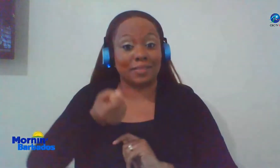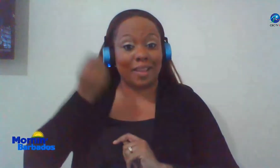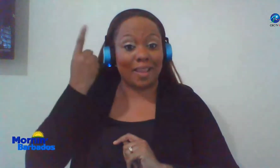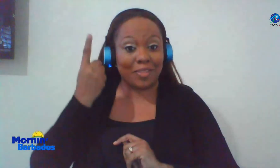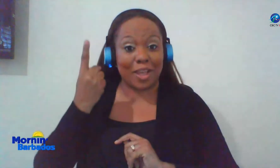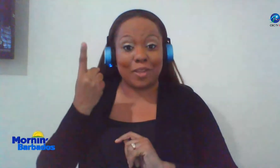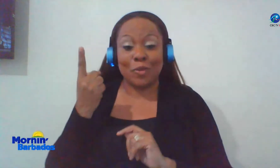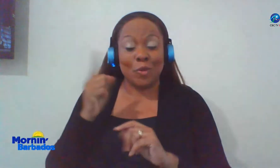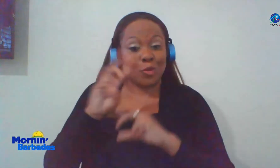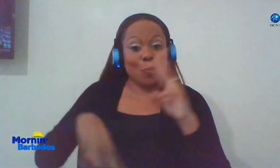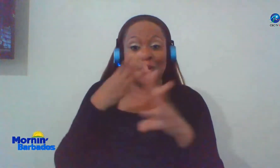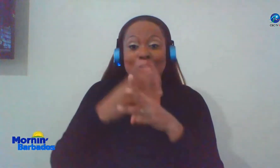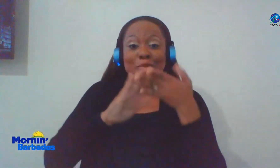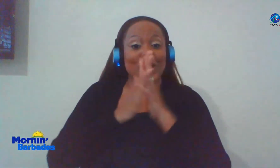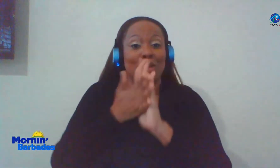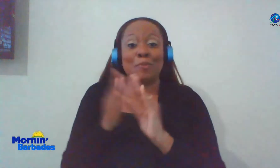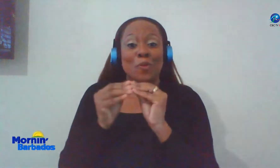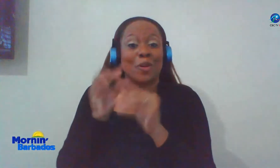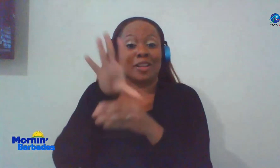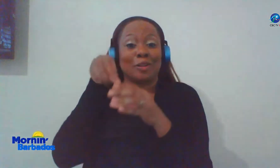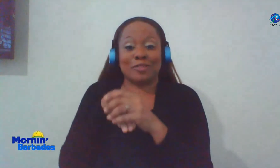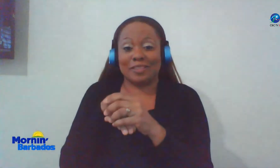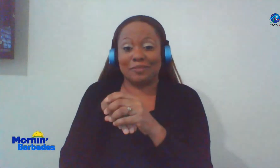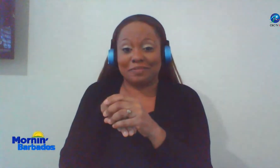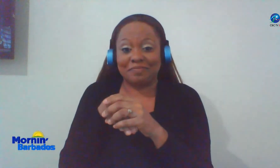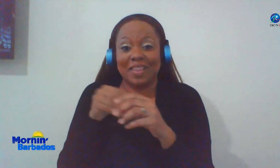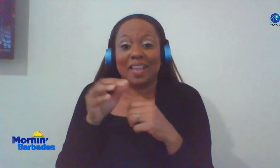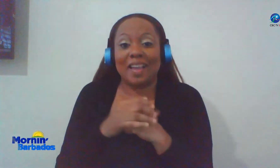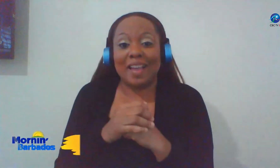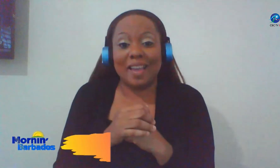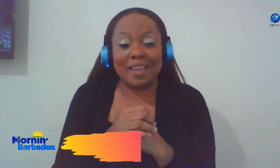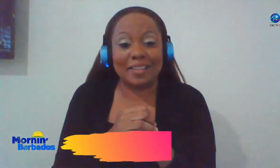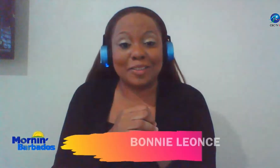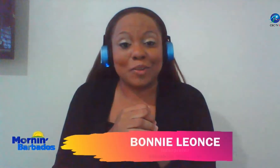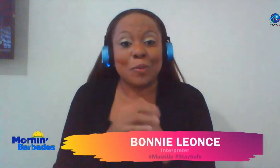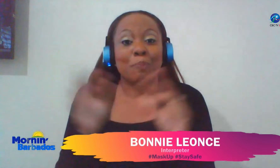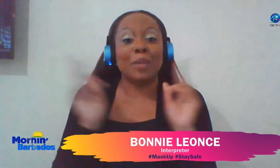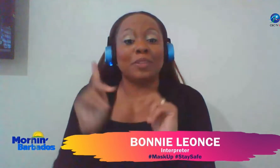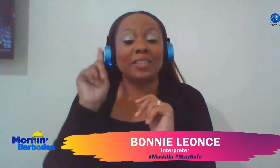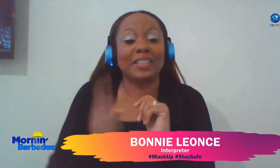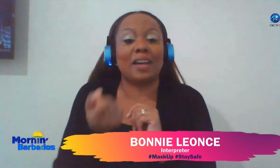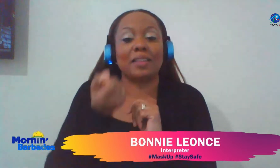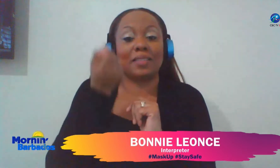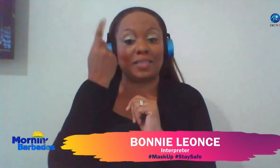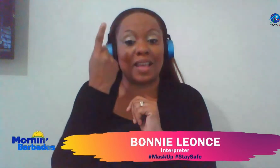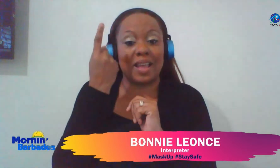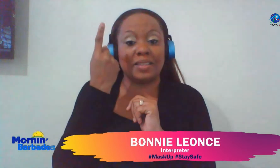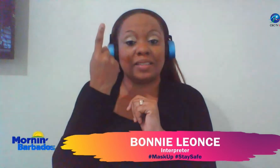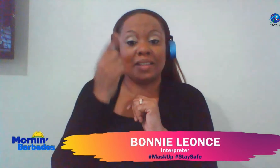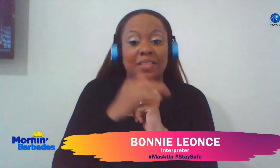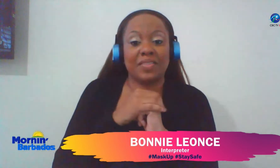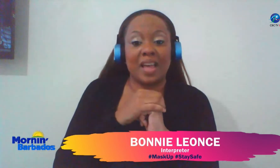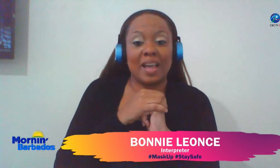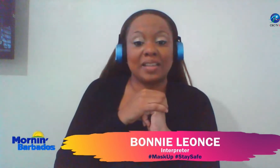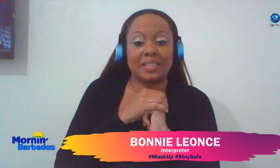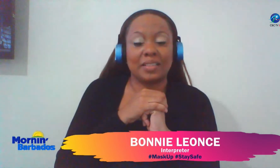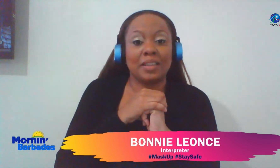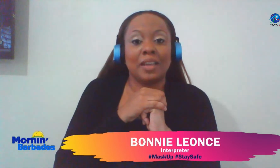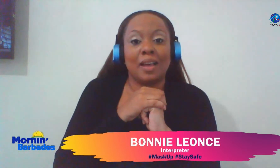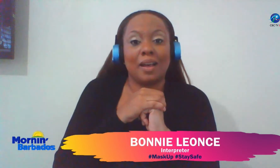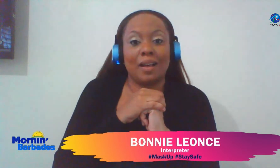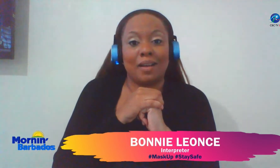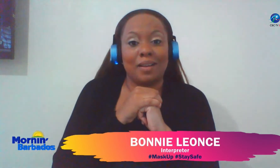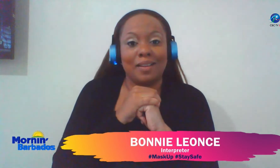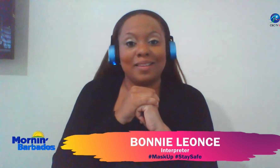that people understand that the world is becoming more inclusive, and people need to understand